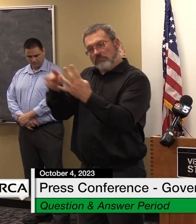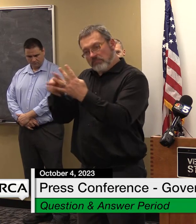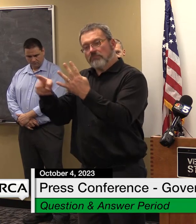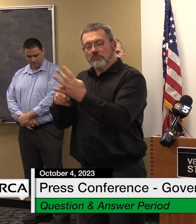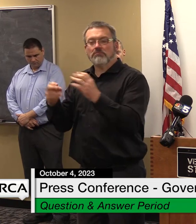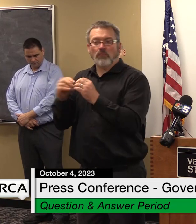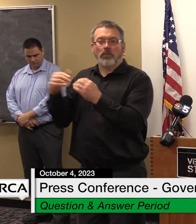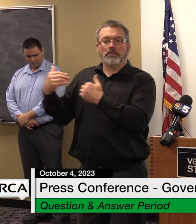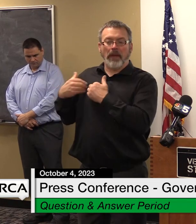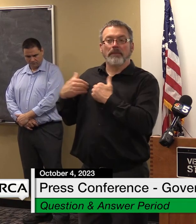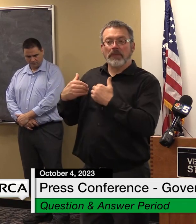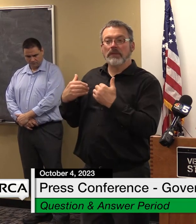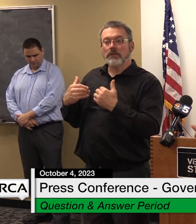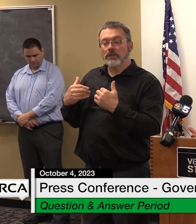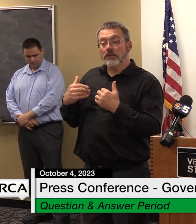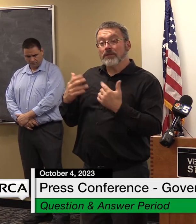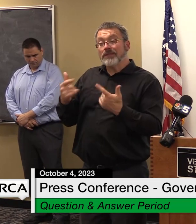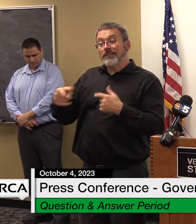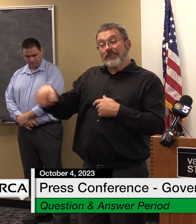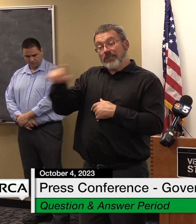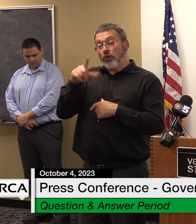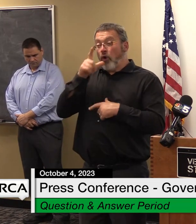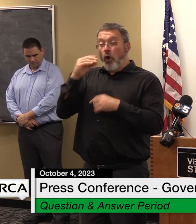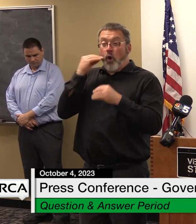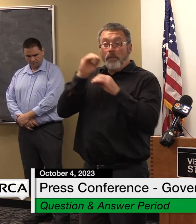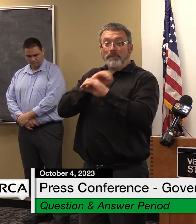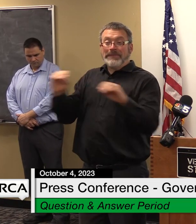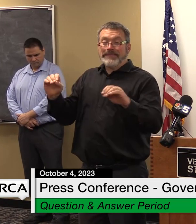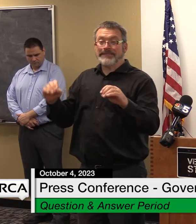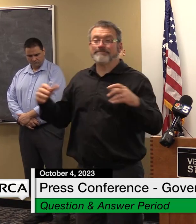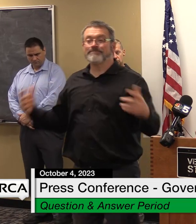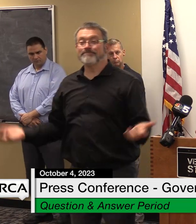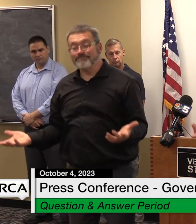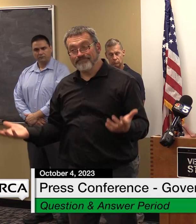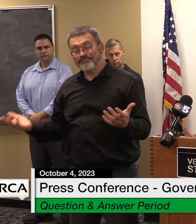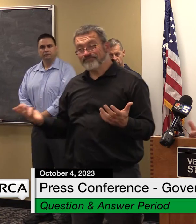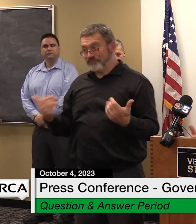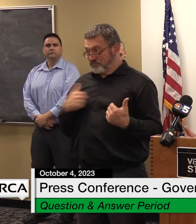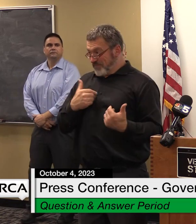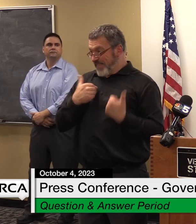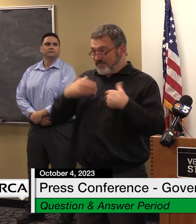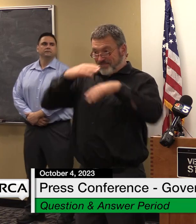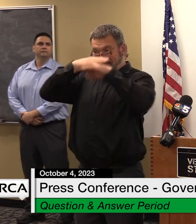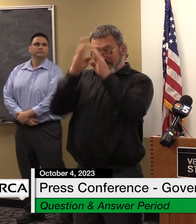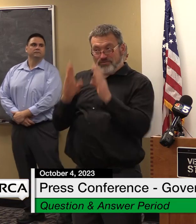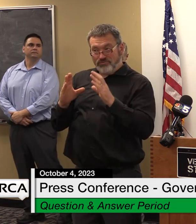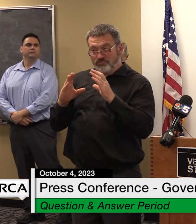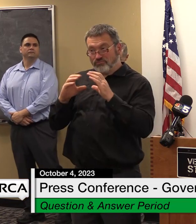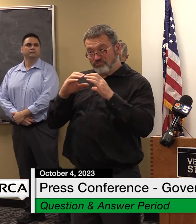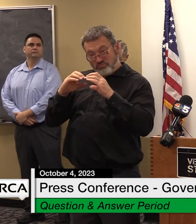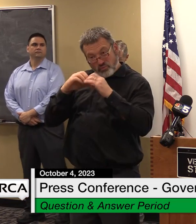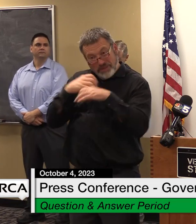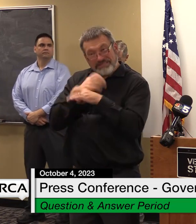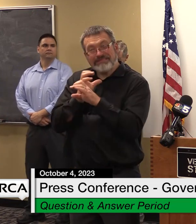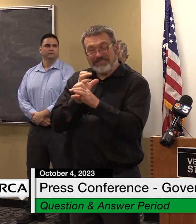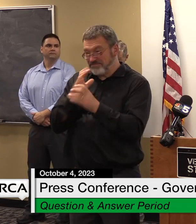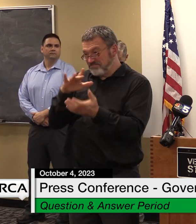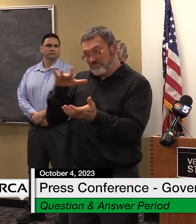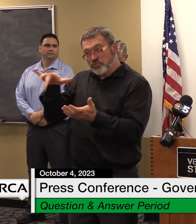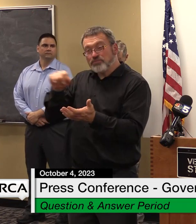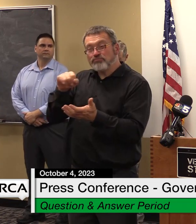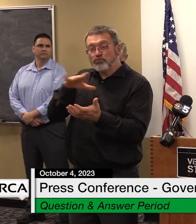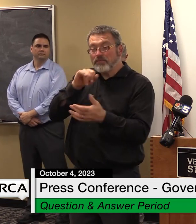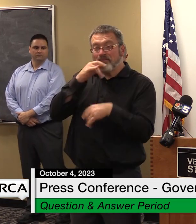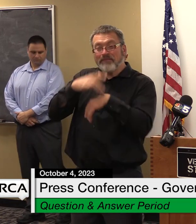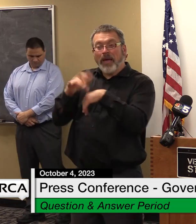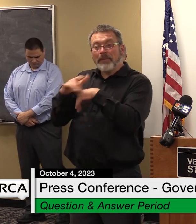is something, you know, with our housing crisis, and then now with the with our